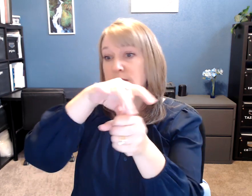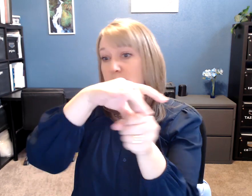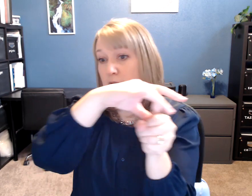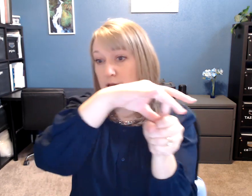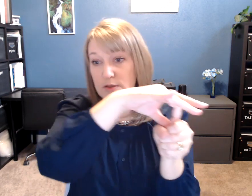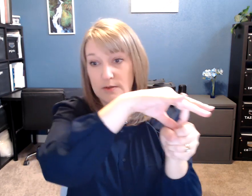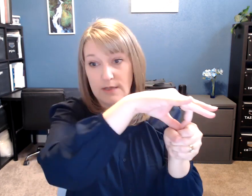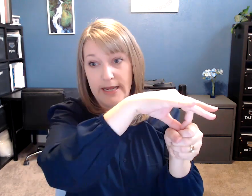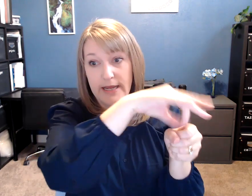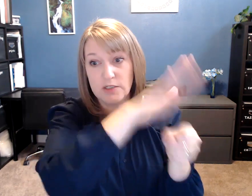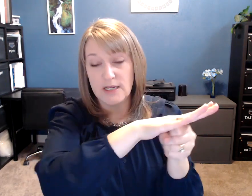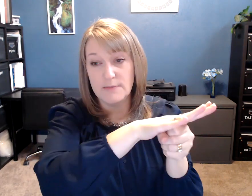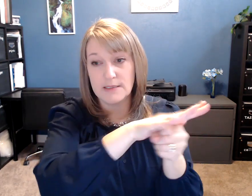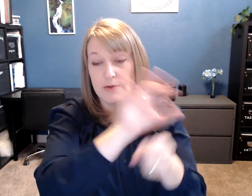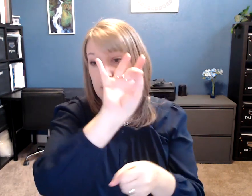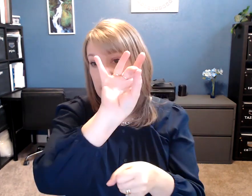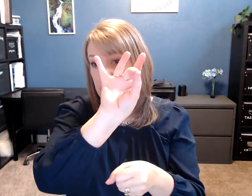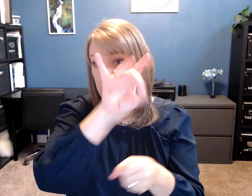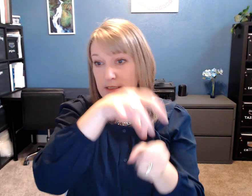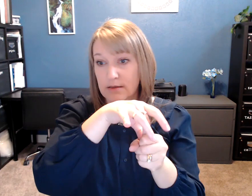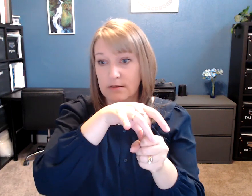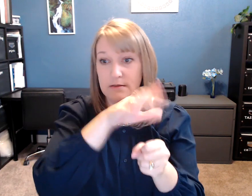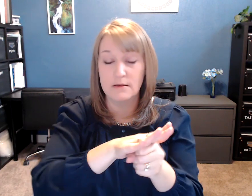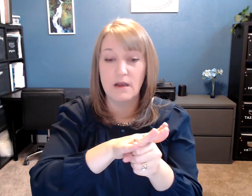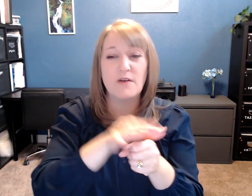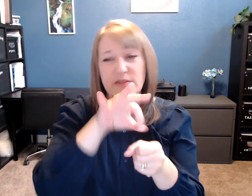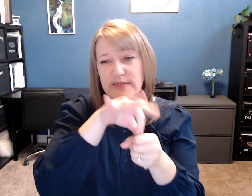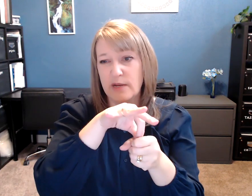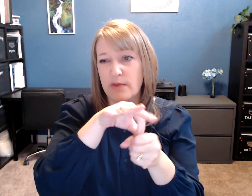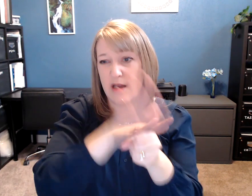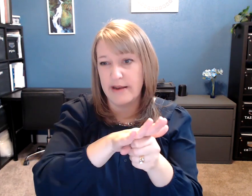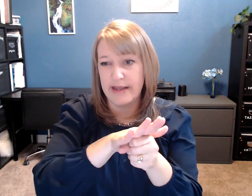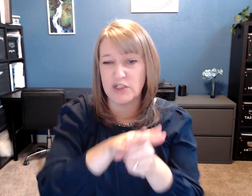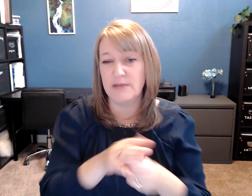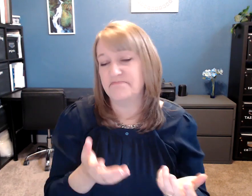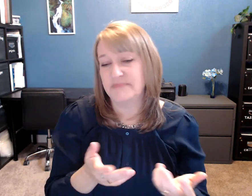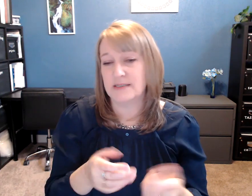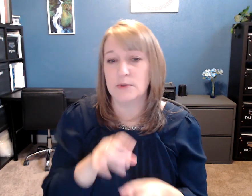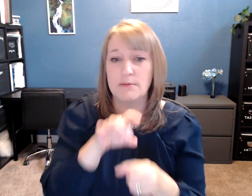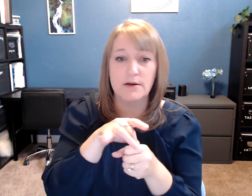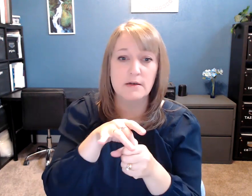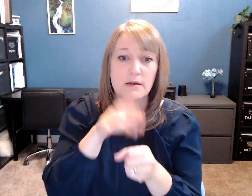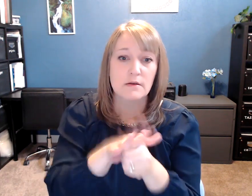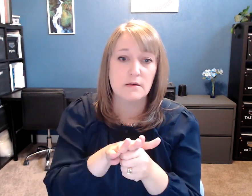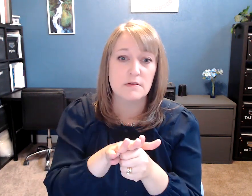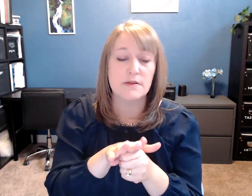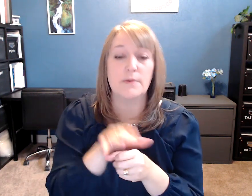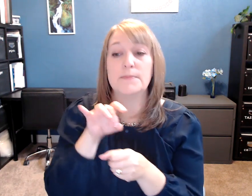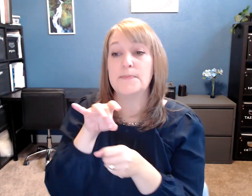So I do it with an 8 hand shape. That's how I learned it. I've also seen it with a 9 hand shape. Doesn't really matter. So,